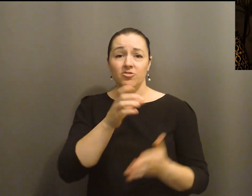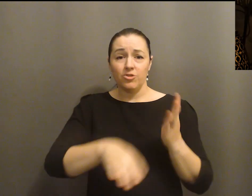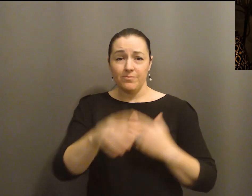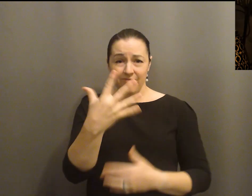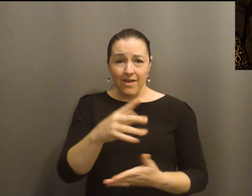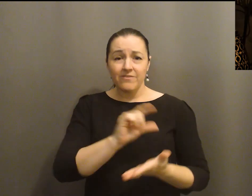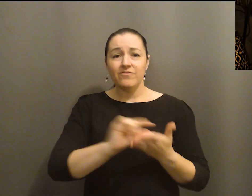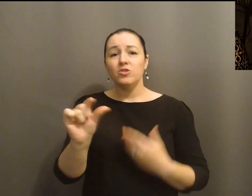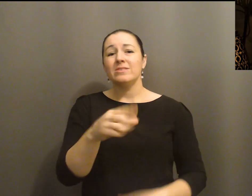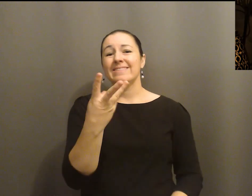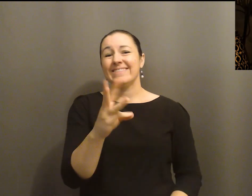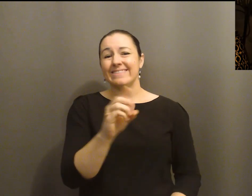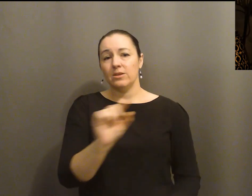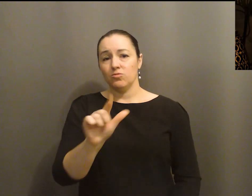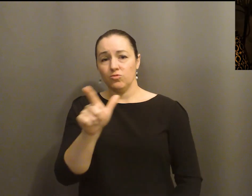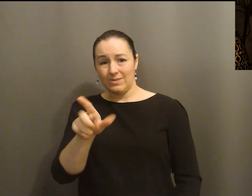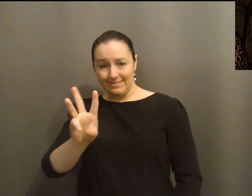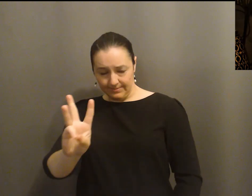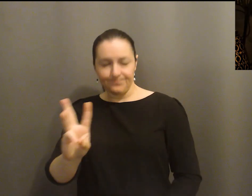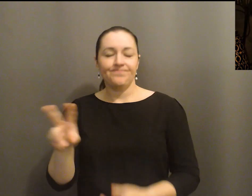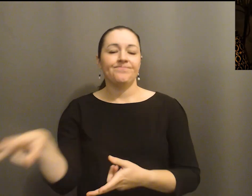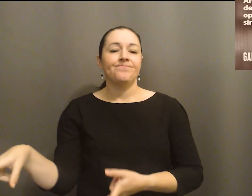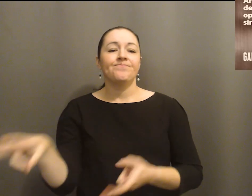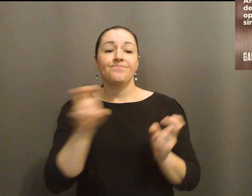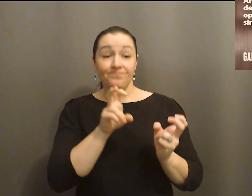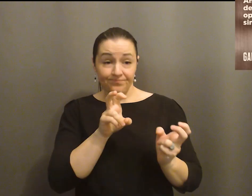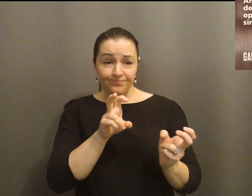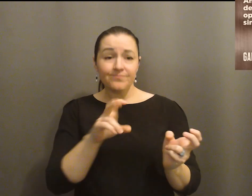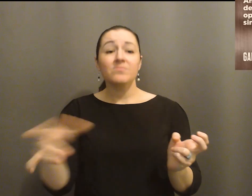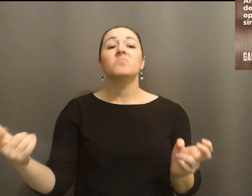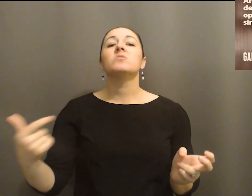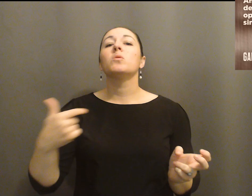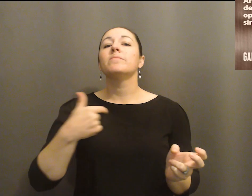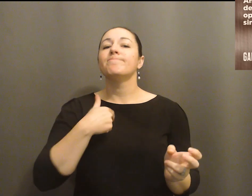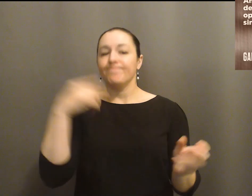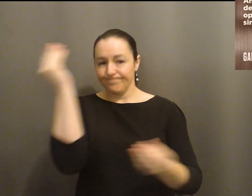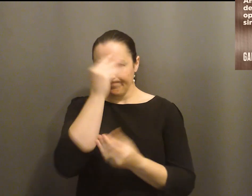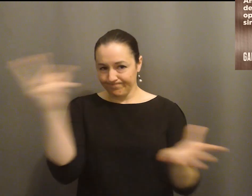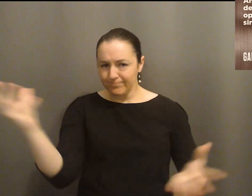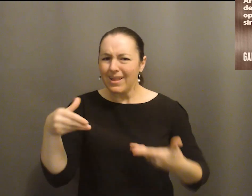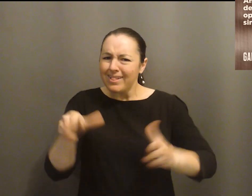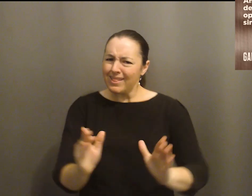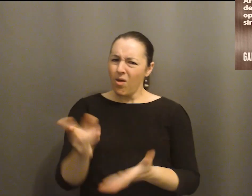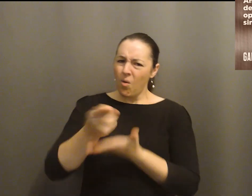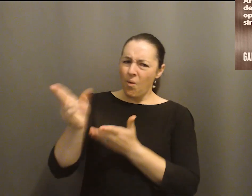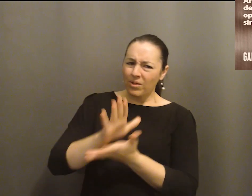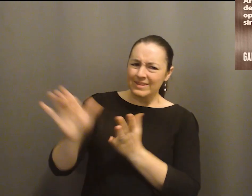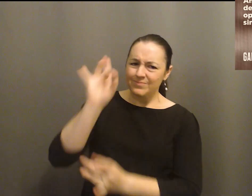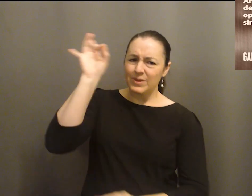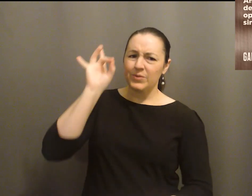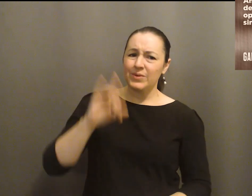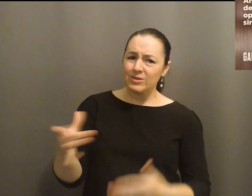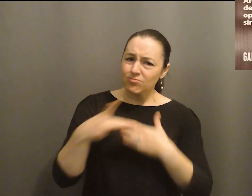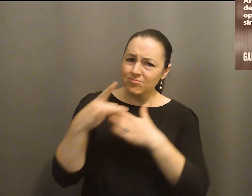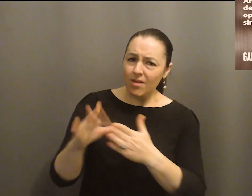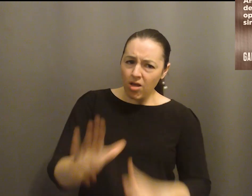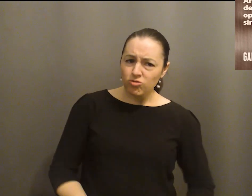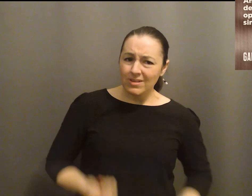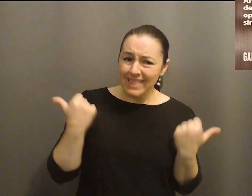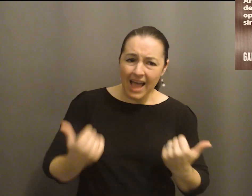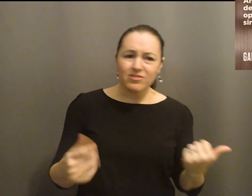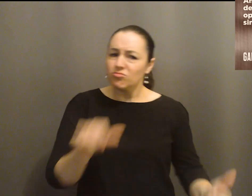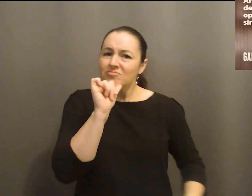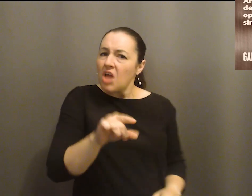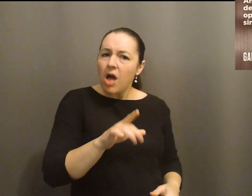16-26 Here we go So I say, let the Holy Spirit guide your lives Then you won't be